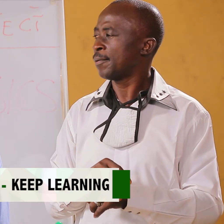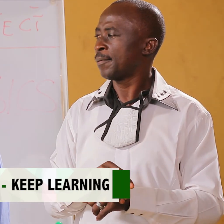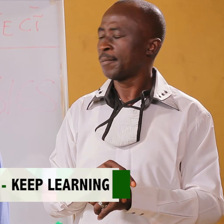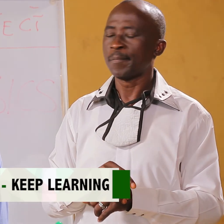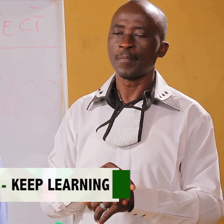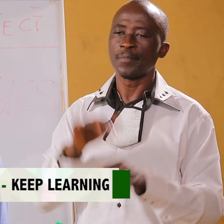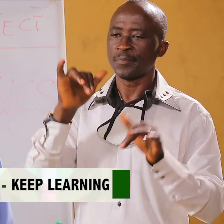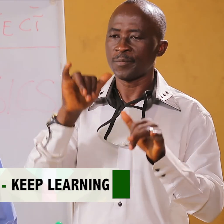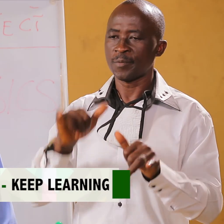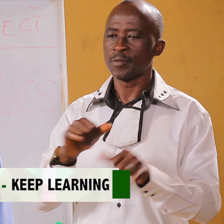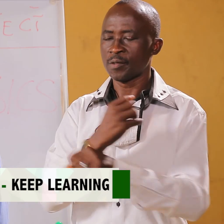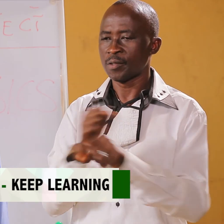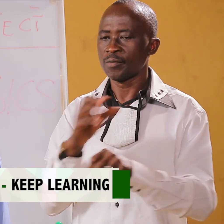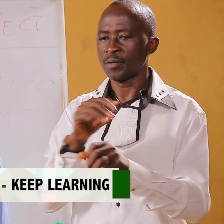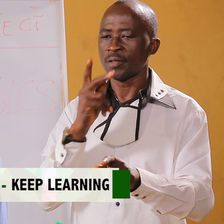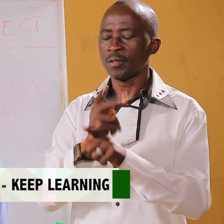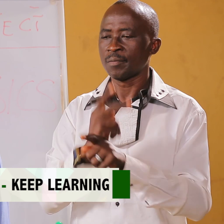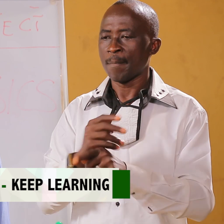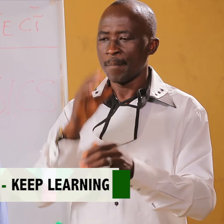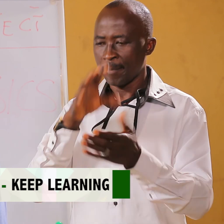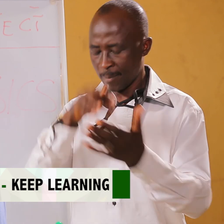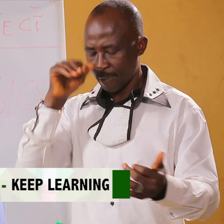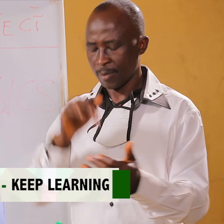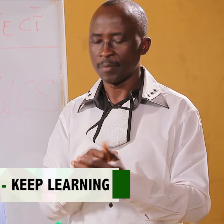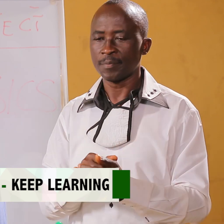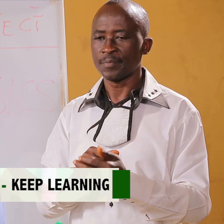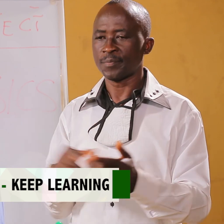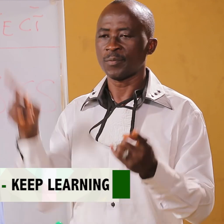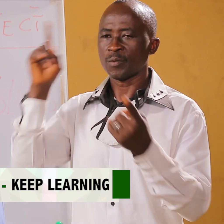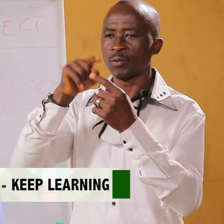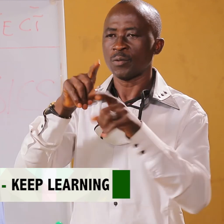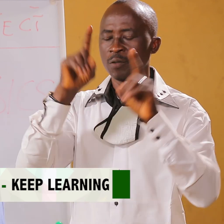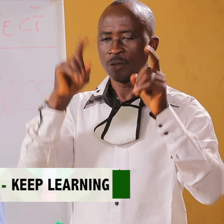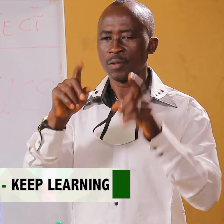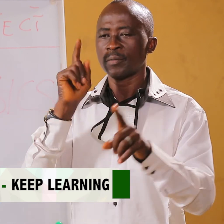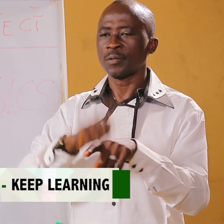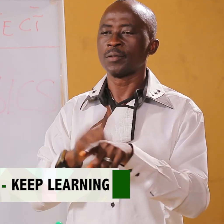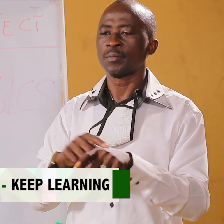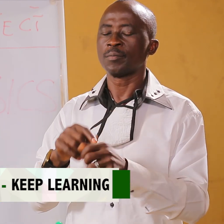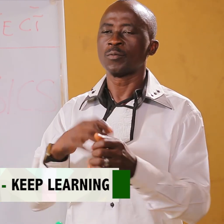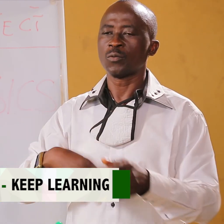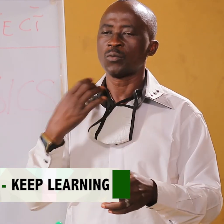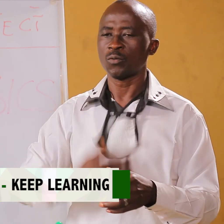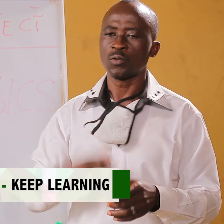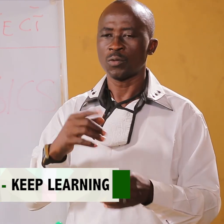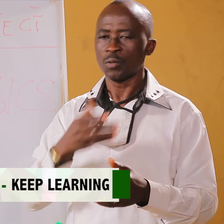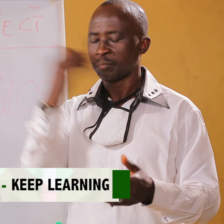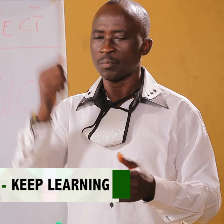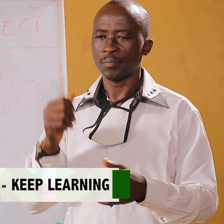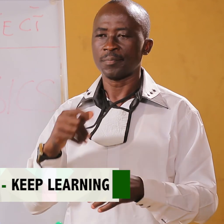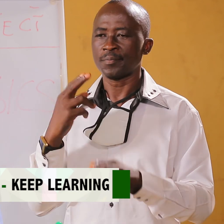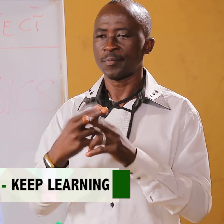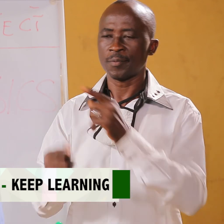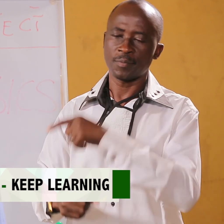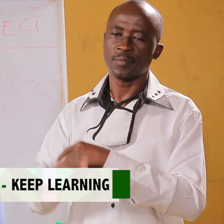you remain safe and keep on learning until your exam period. Wish you the best. I remain